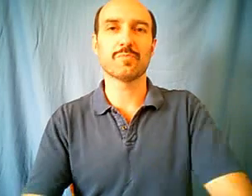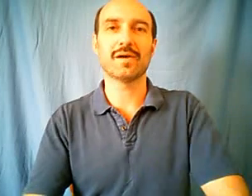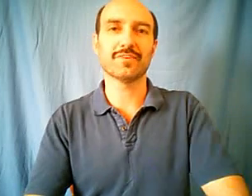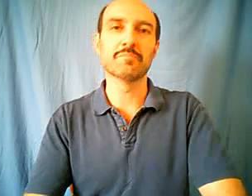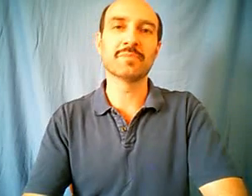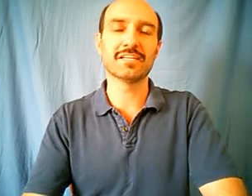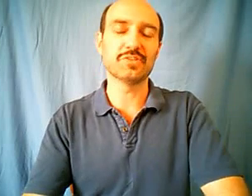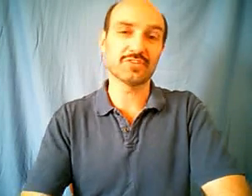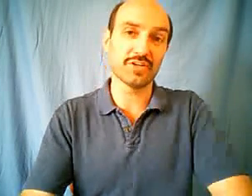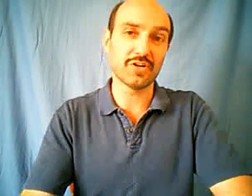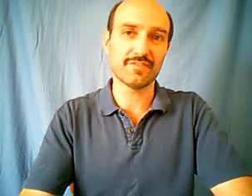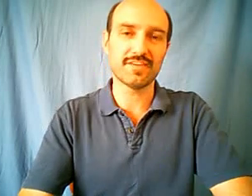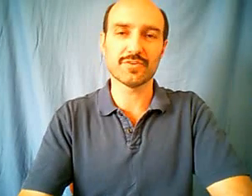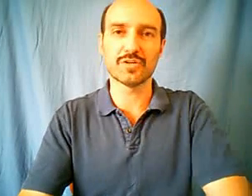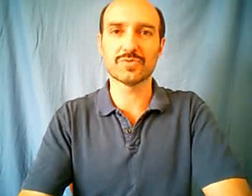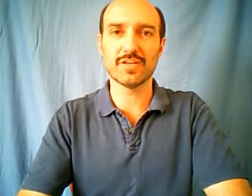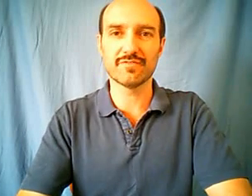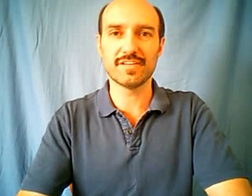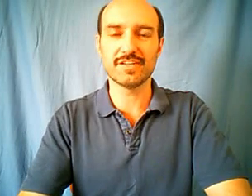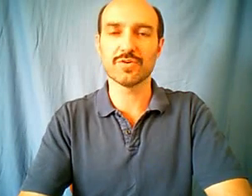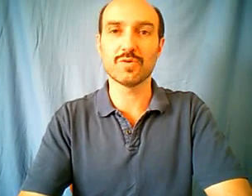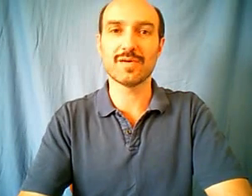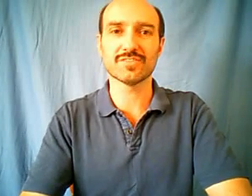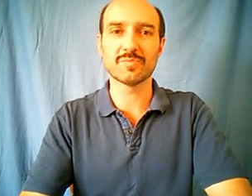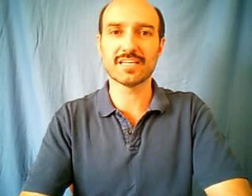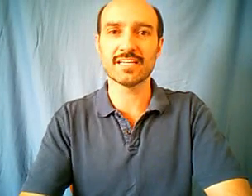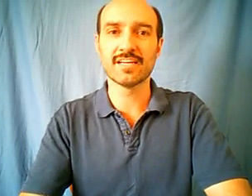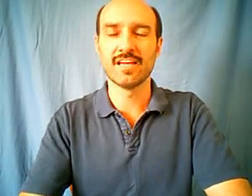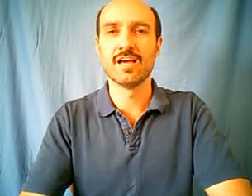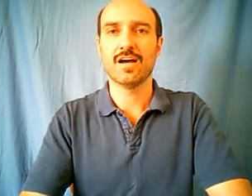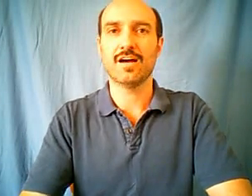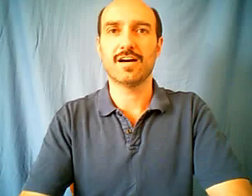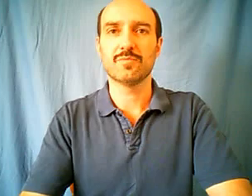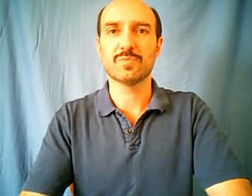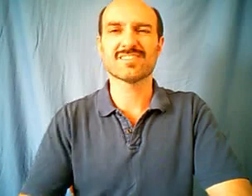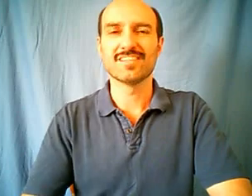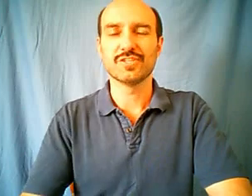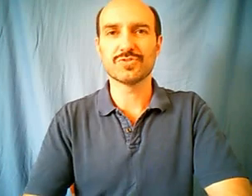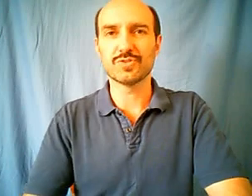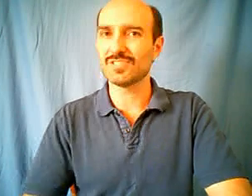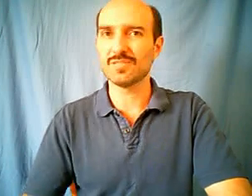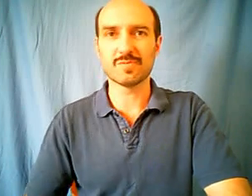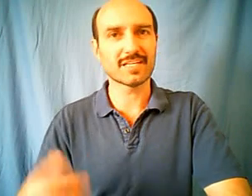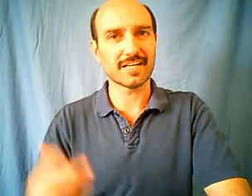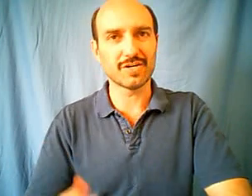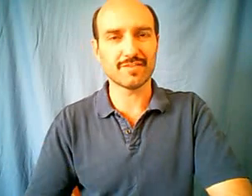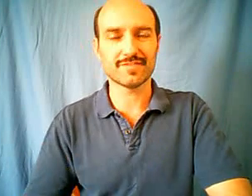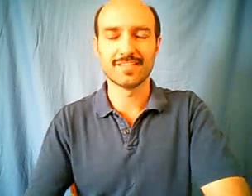about a minute. You can turn it off now or go to another video or go back to the beginning because YouTube seems to be cutting off